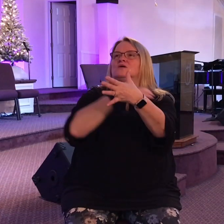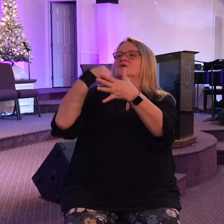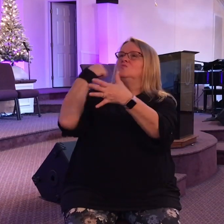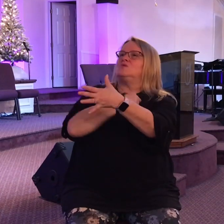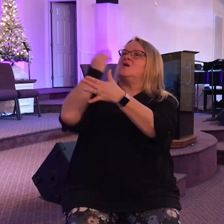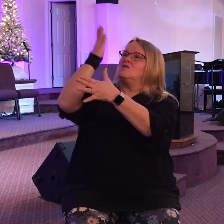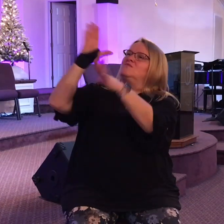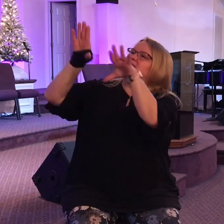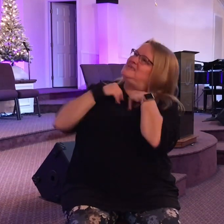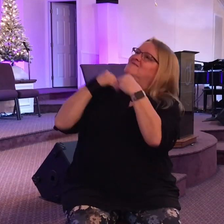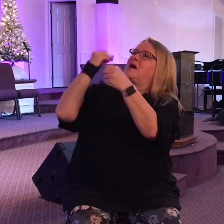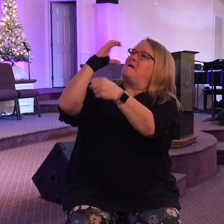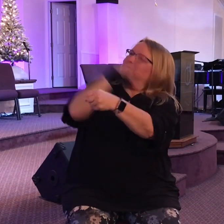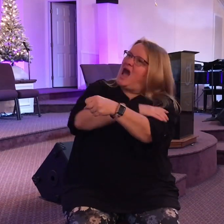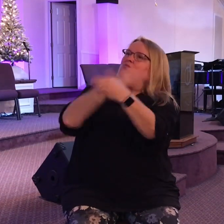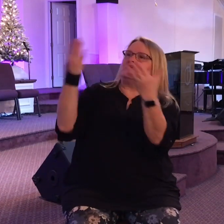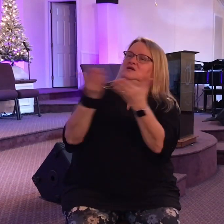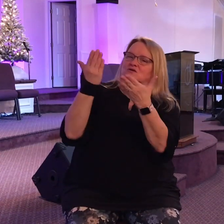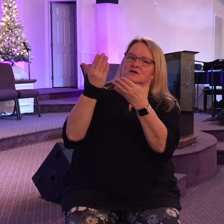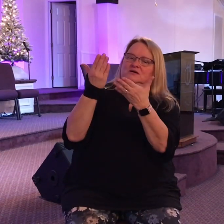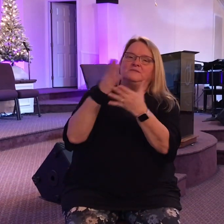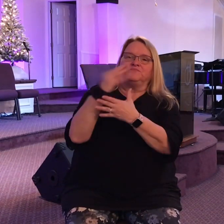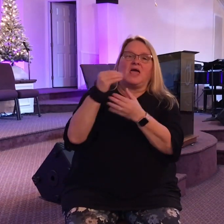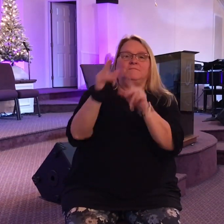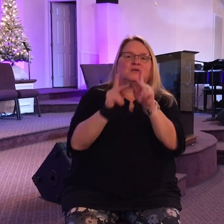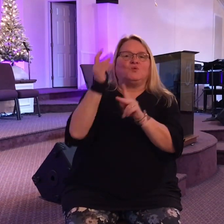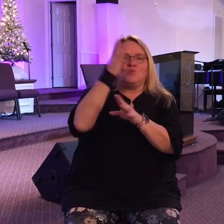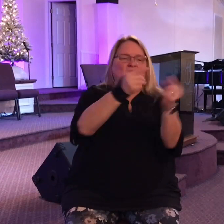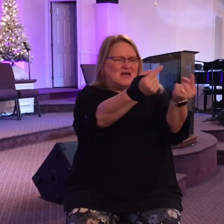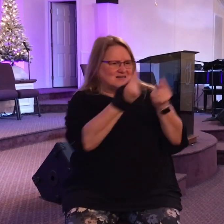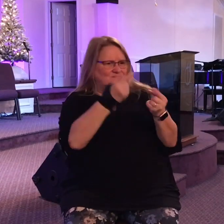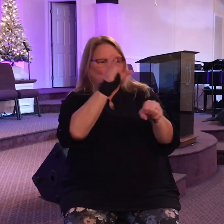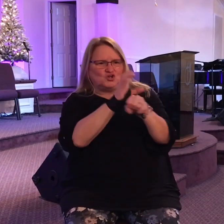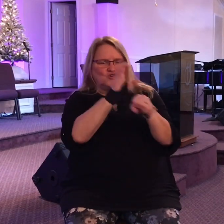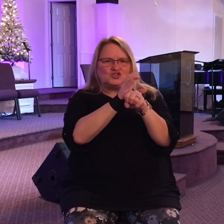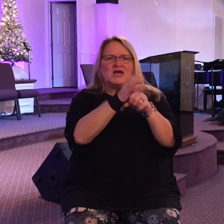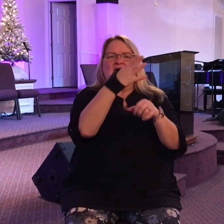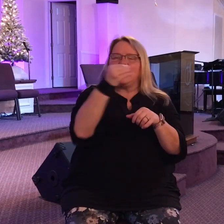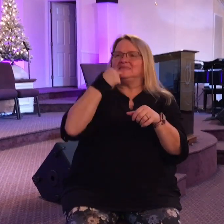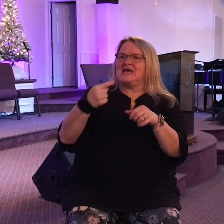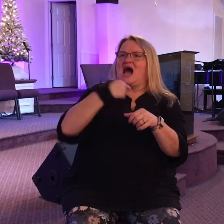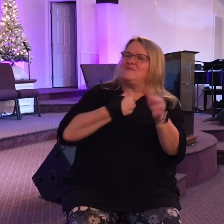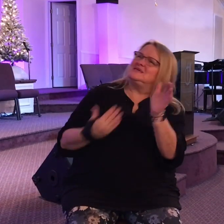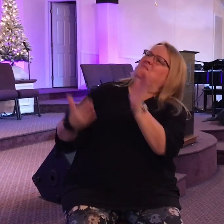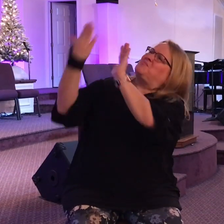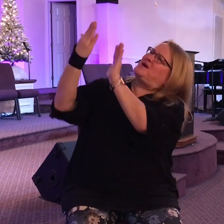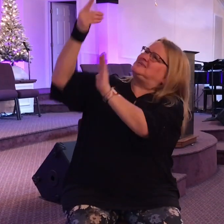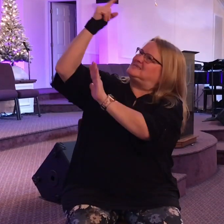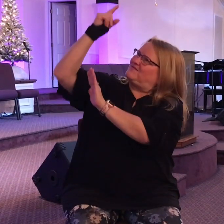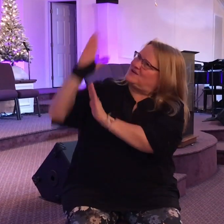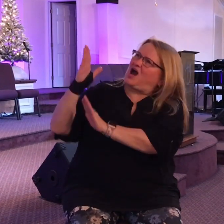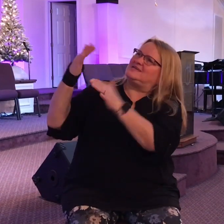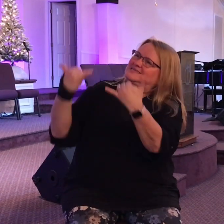of God today, and Jesus is my Savior, and I have been made whole by the Word and the Holy Ghost. When the church does it